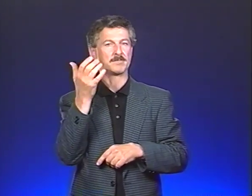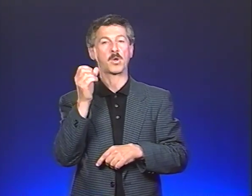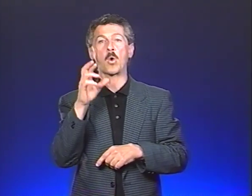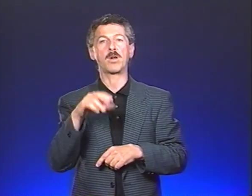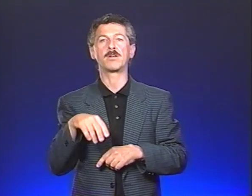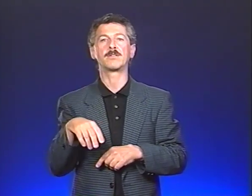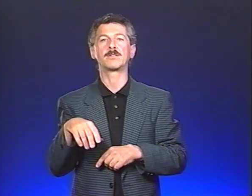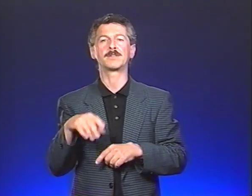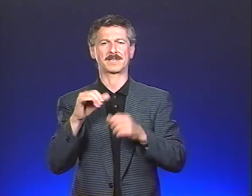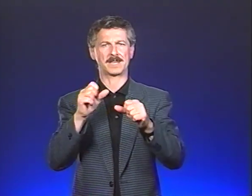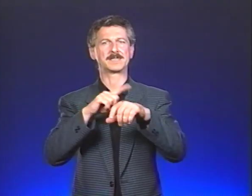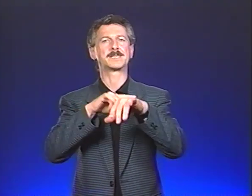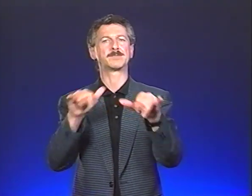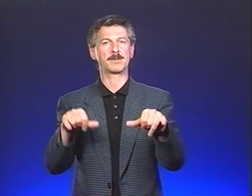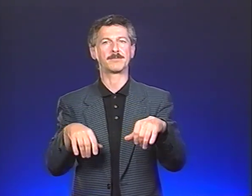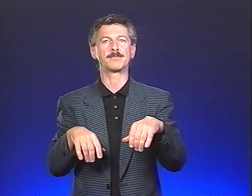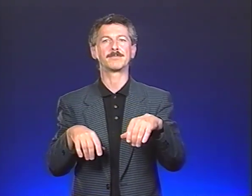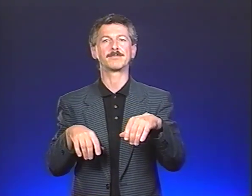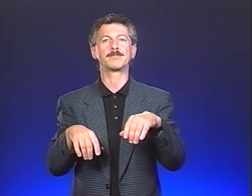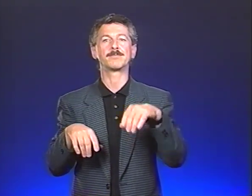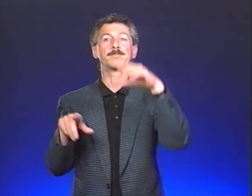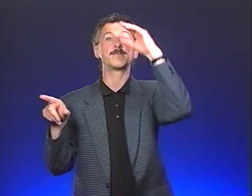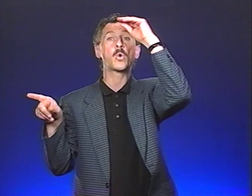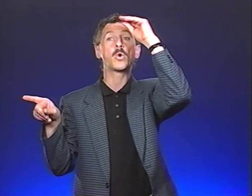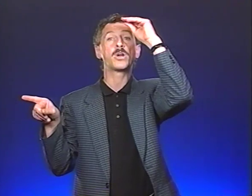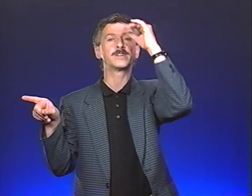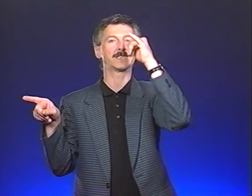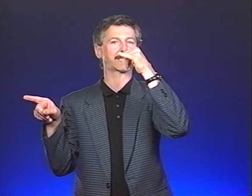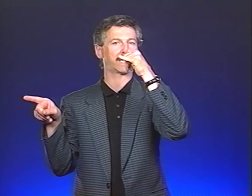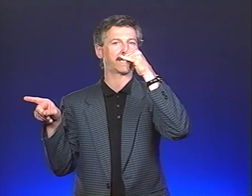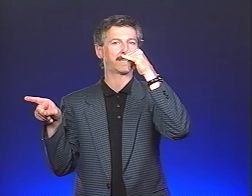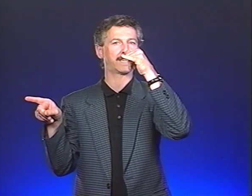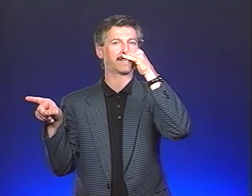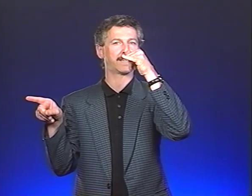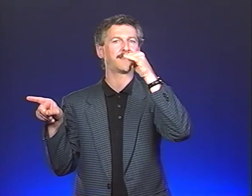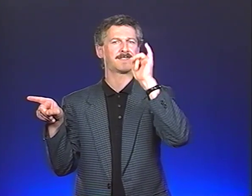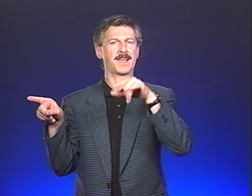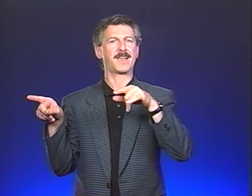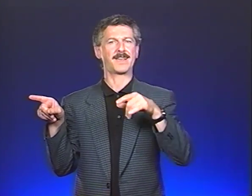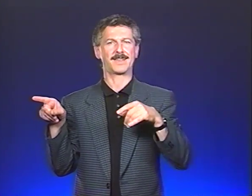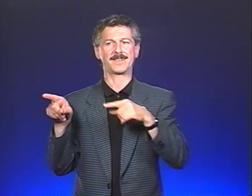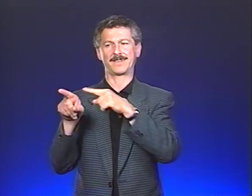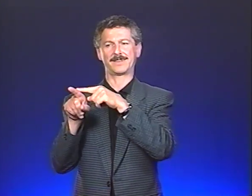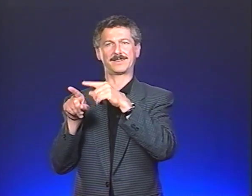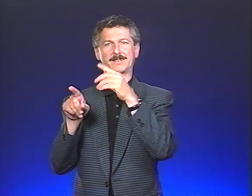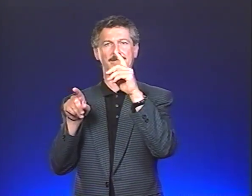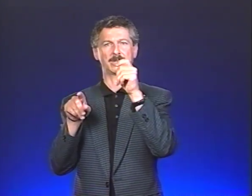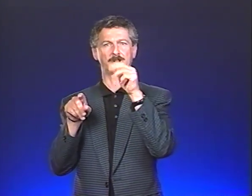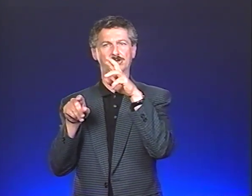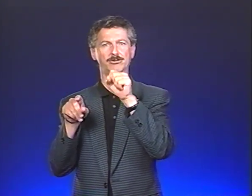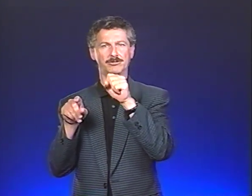way, or the determiner can be produced simultaneously with the sentence, "The boy is silly."